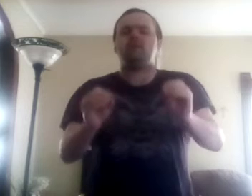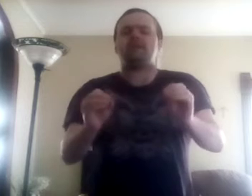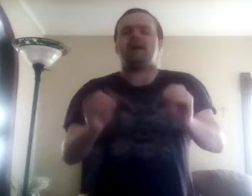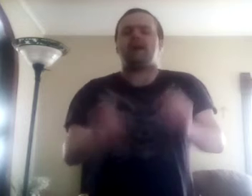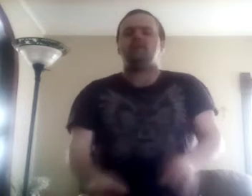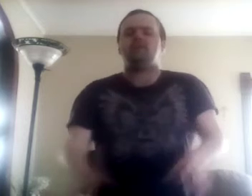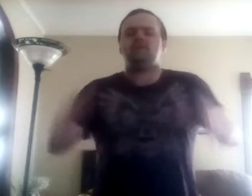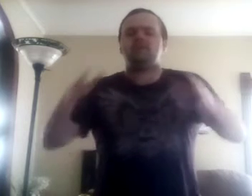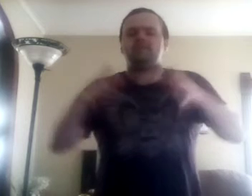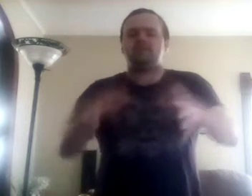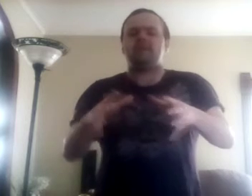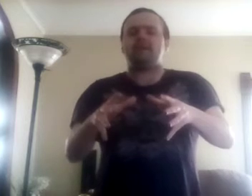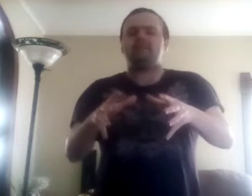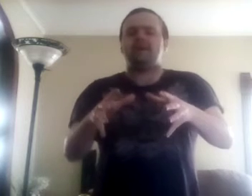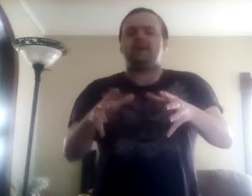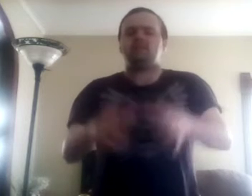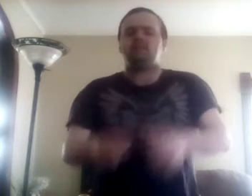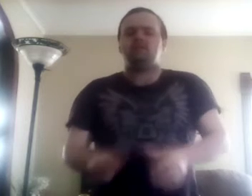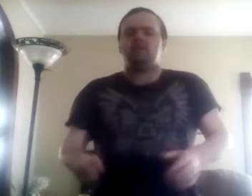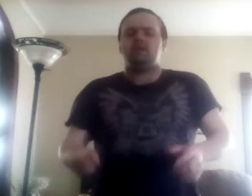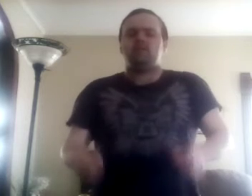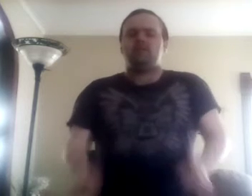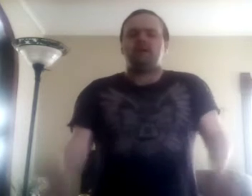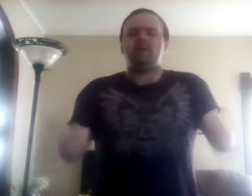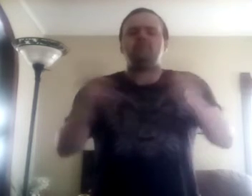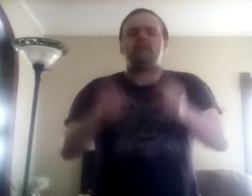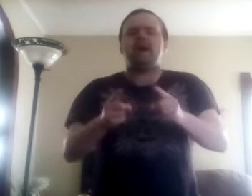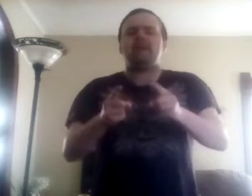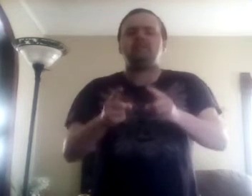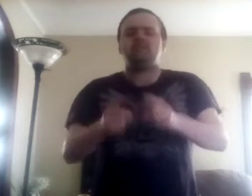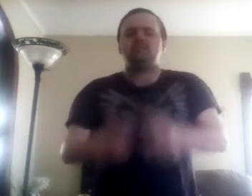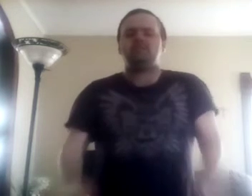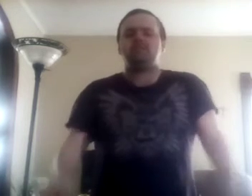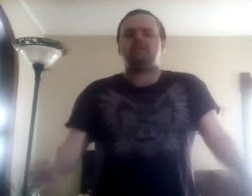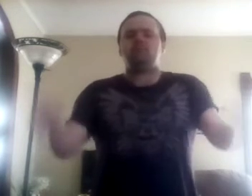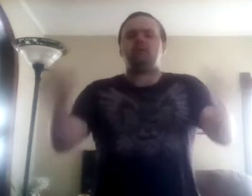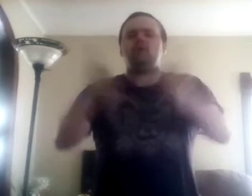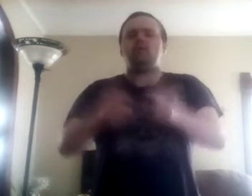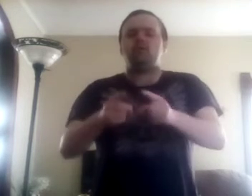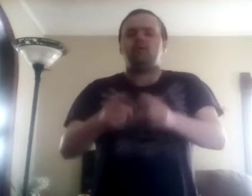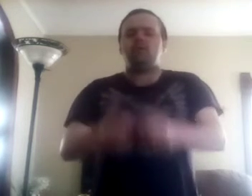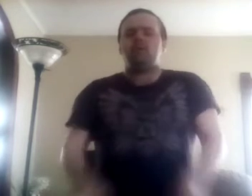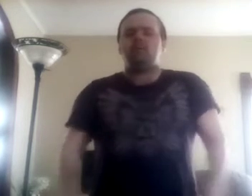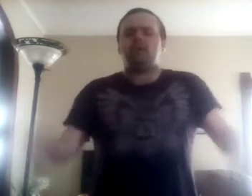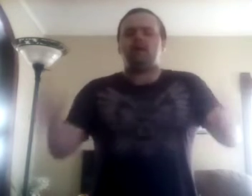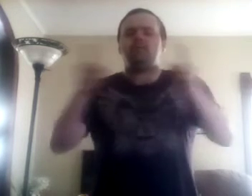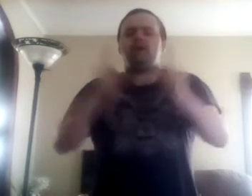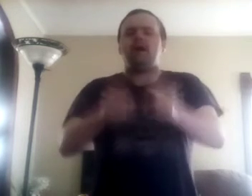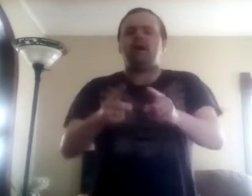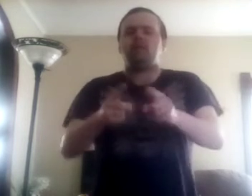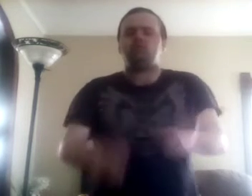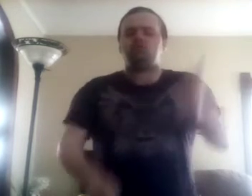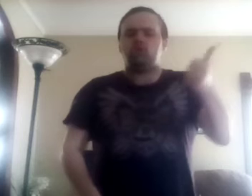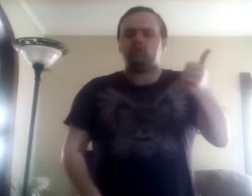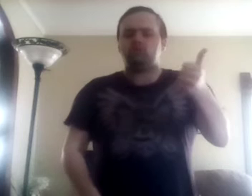kikiwaka to siad. But after that, it's time to be over. I follow church